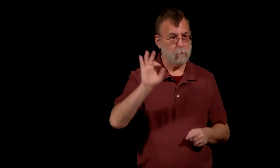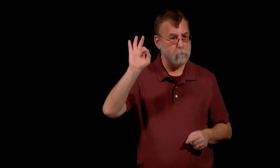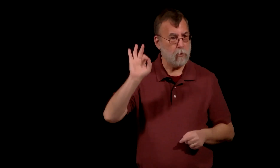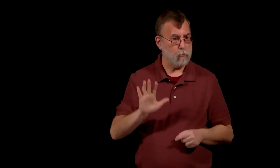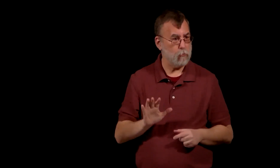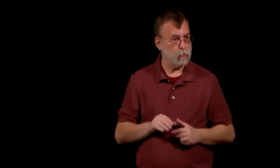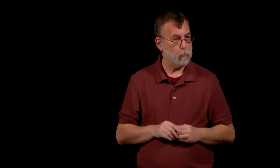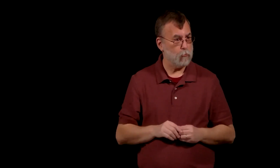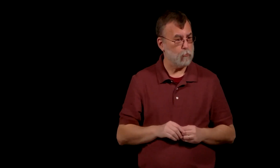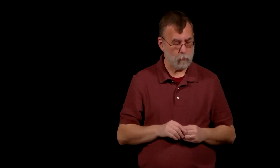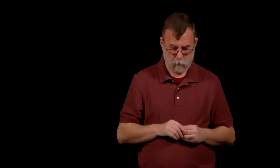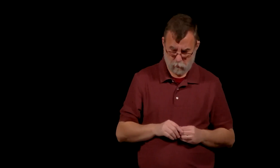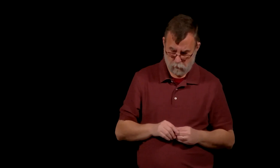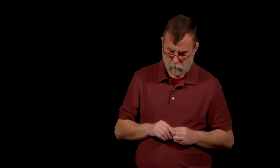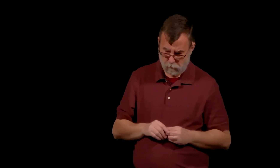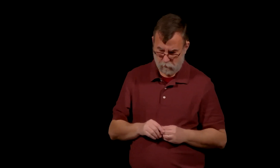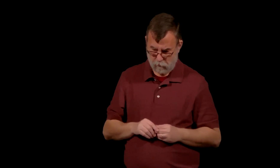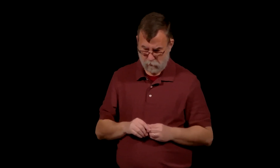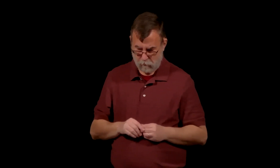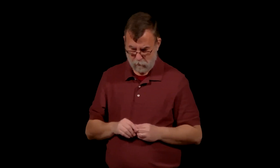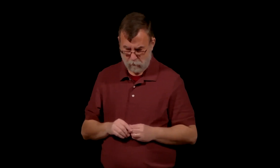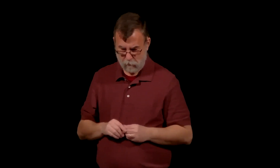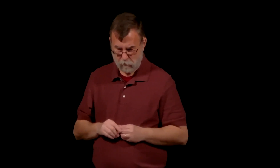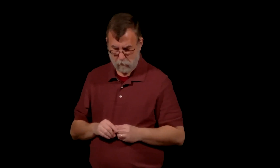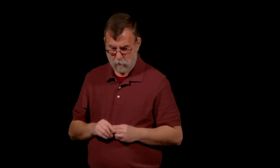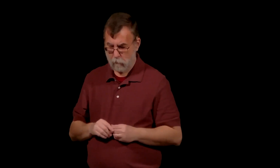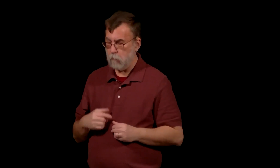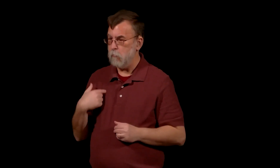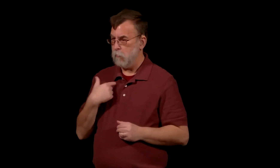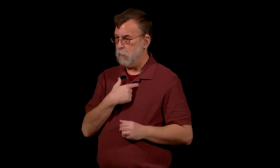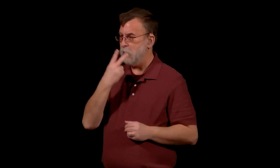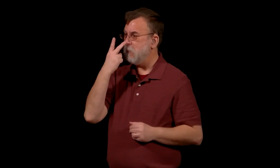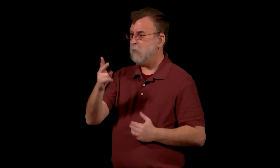observed something at, when I was becoming a pastor.